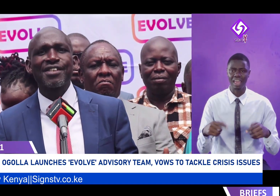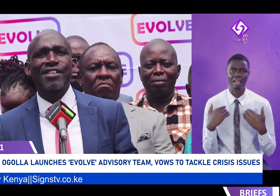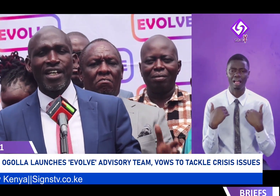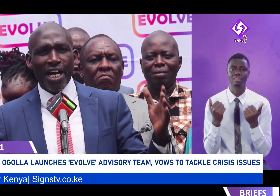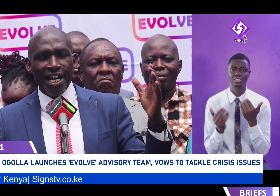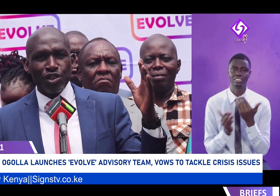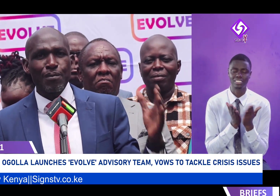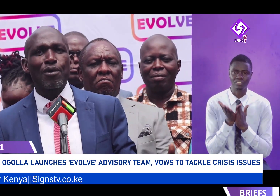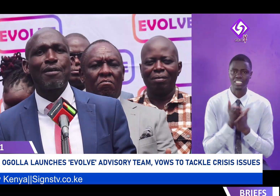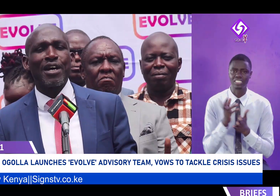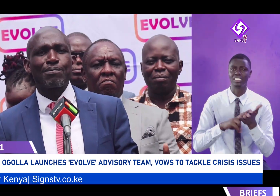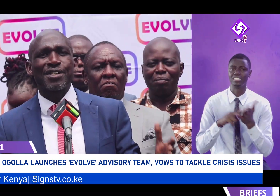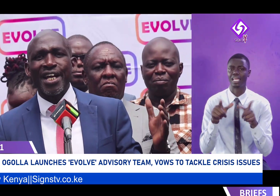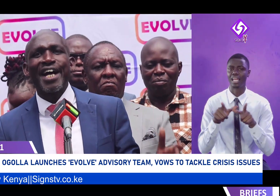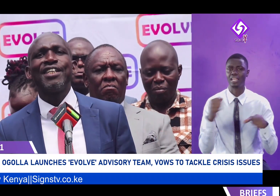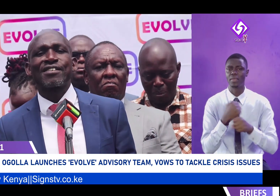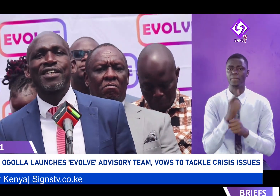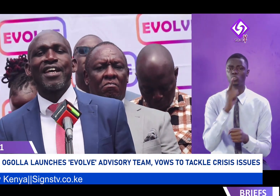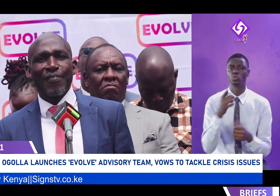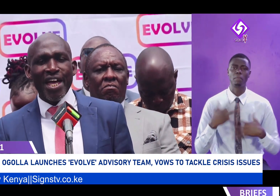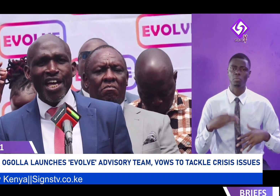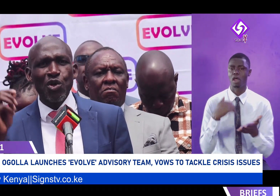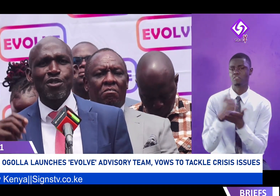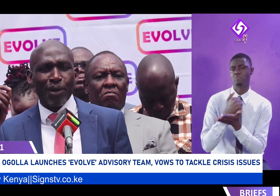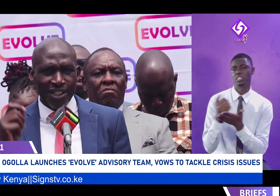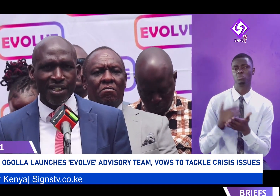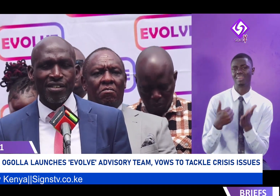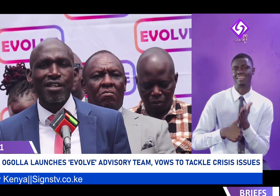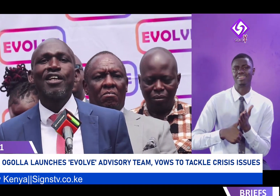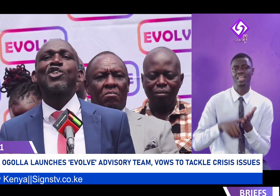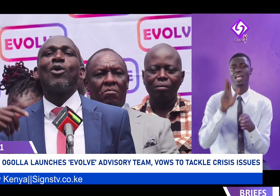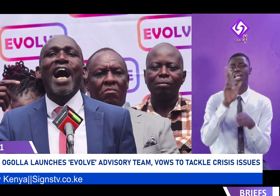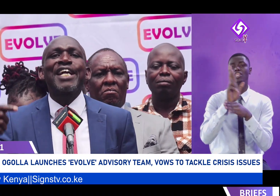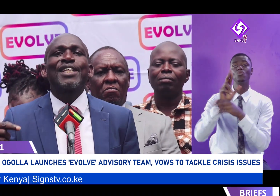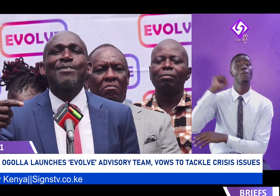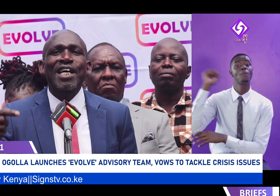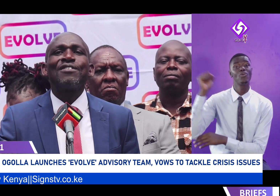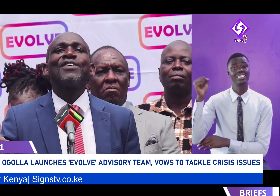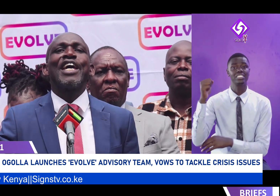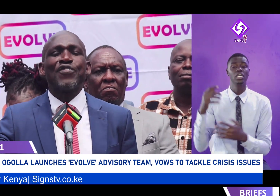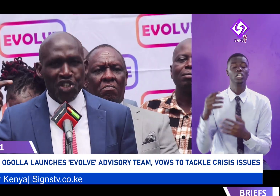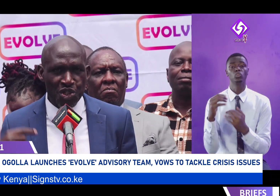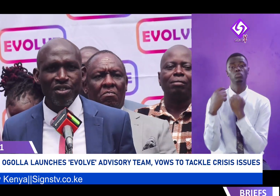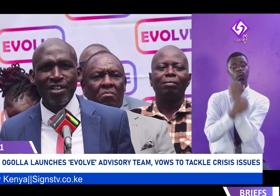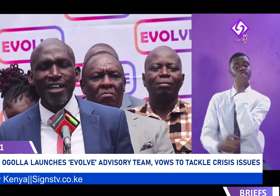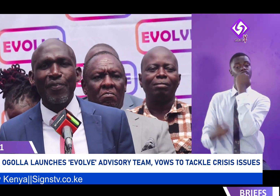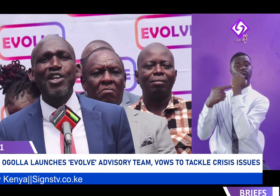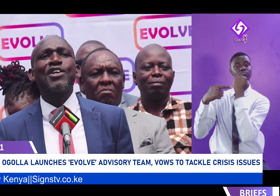lands, ensure people have passports and IDs. They use politics to earn themselves a fortune. They don't